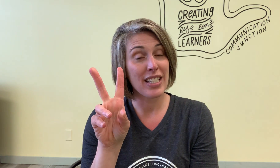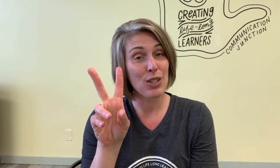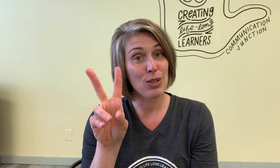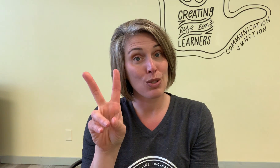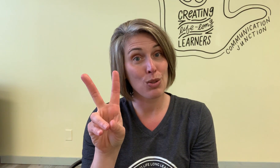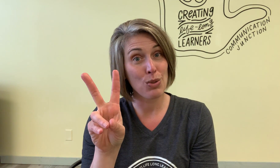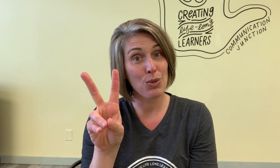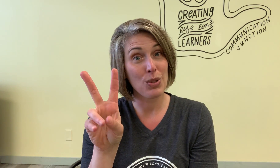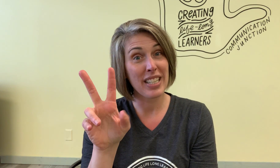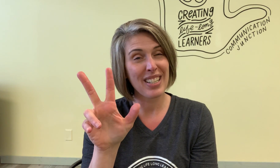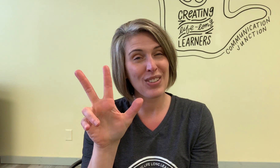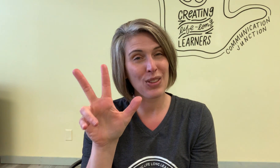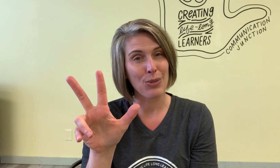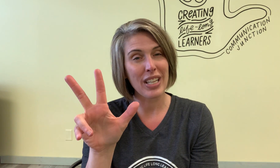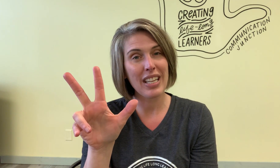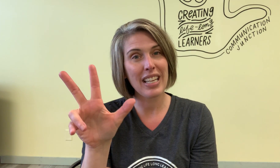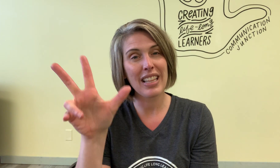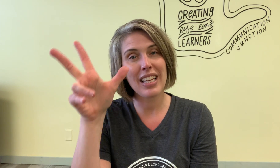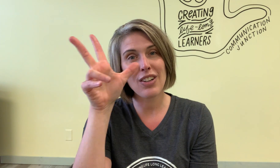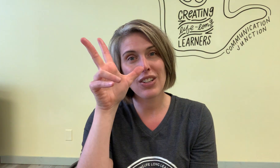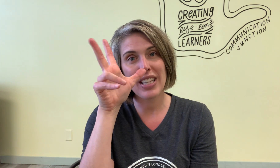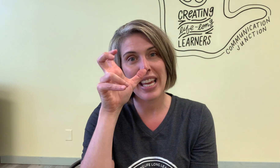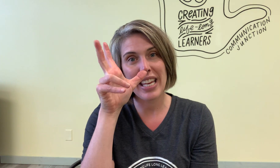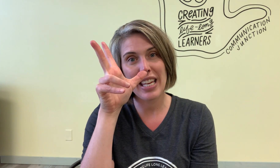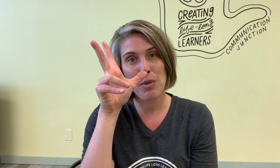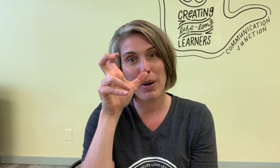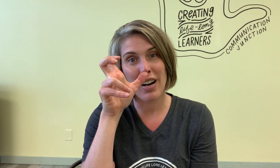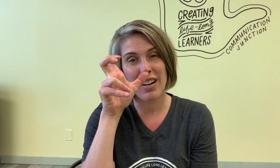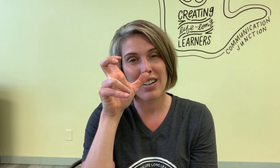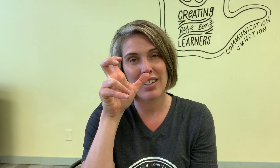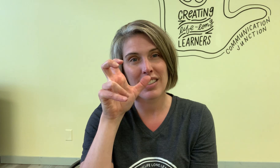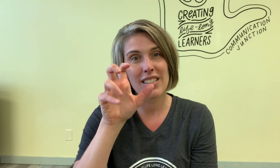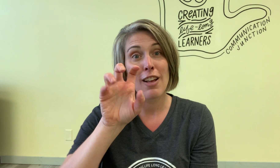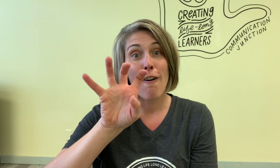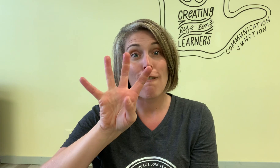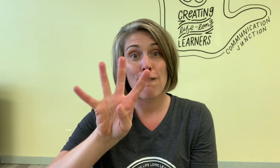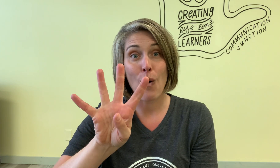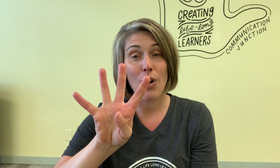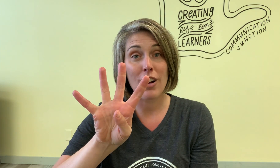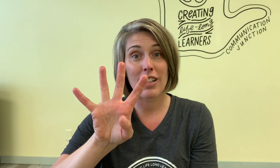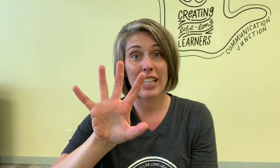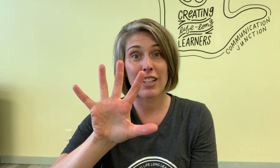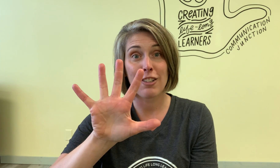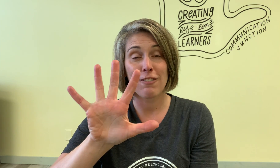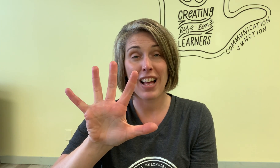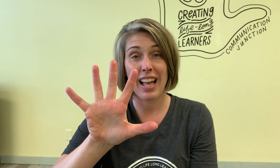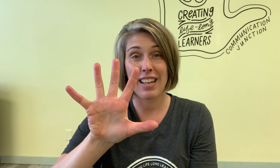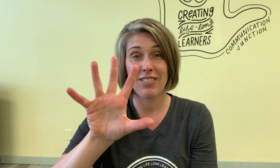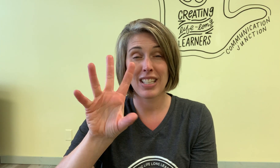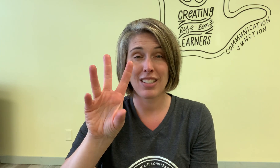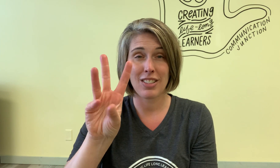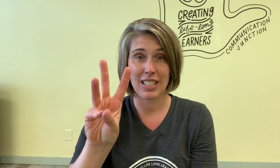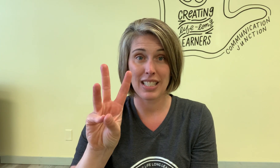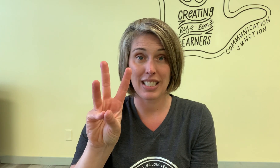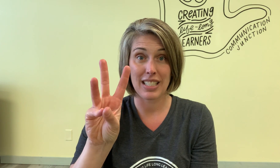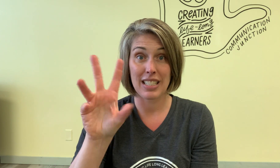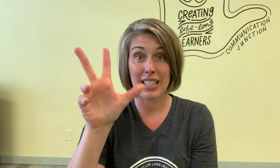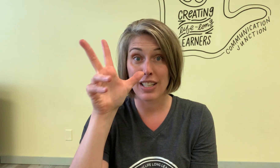little, 2 little, 3 little ladybugs. 4 little, 5 little, 6